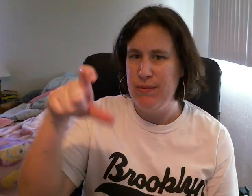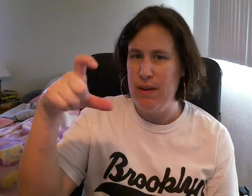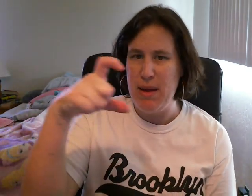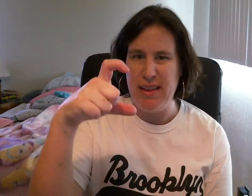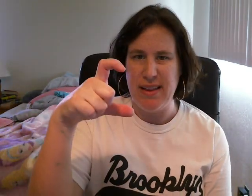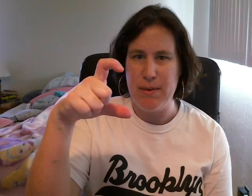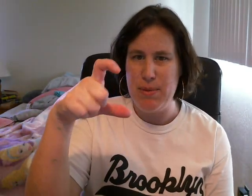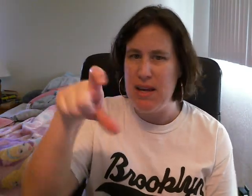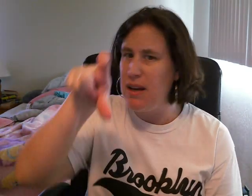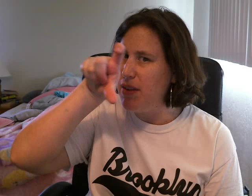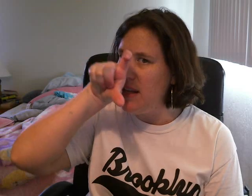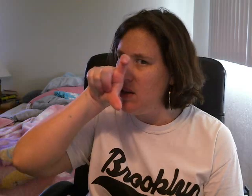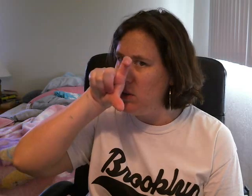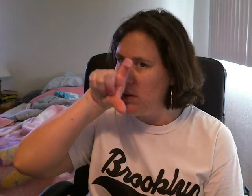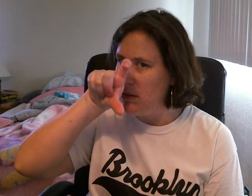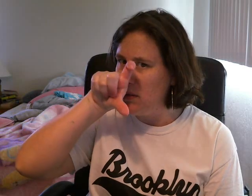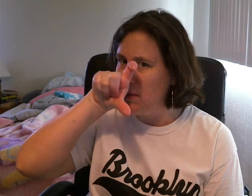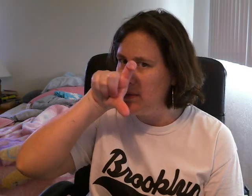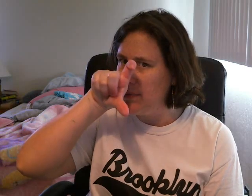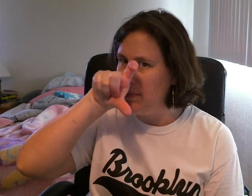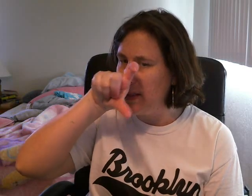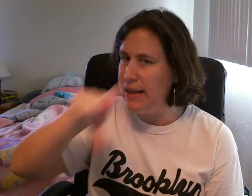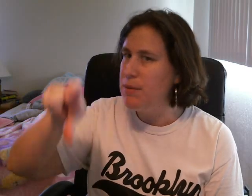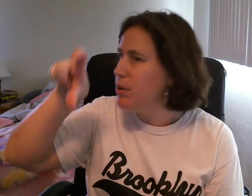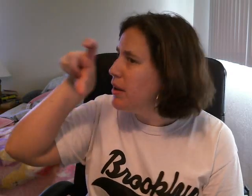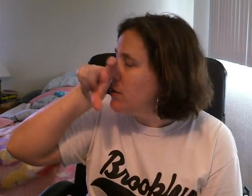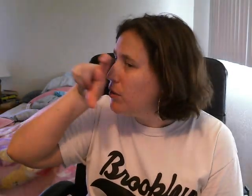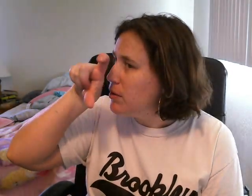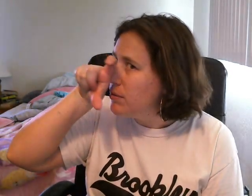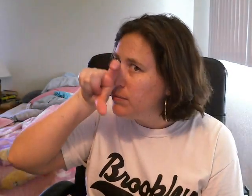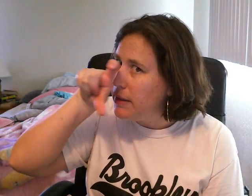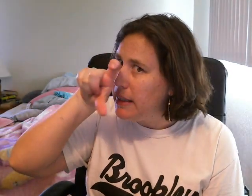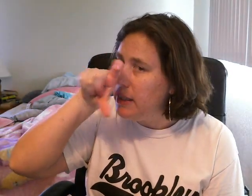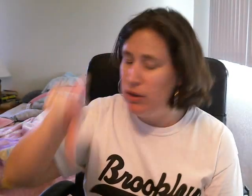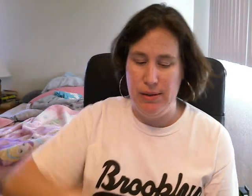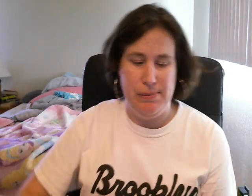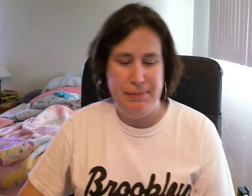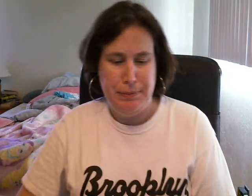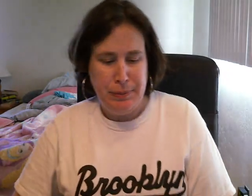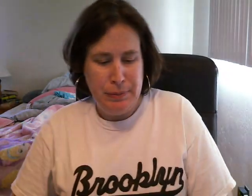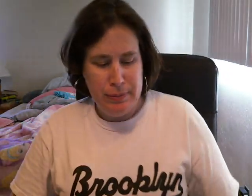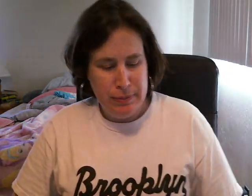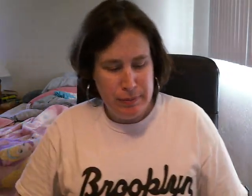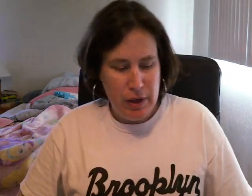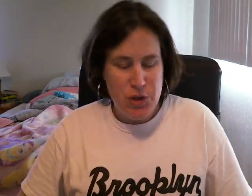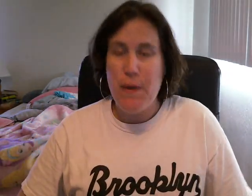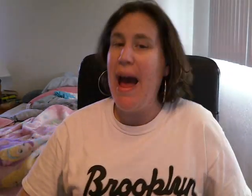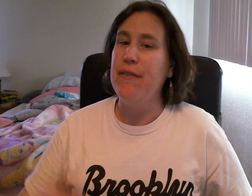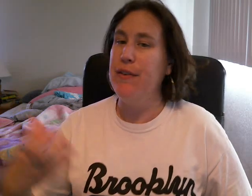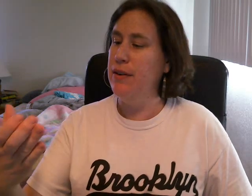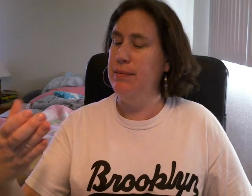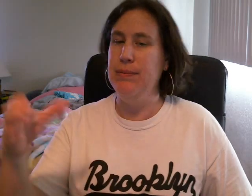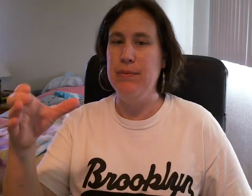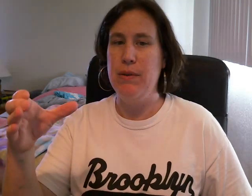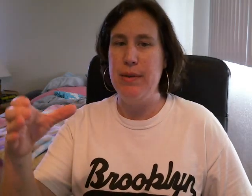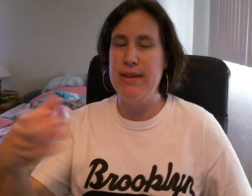You make like the beak of the eagle, like that, and put it on your nose. Eagle. Giraffe. With